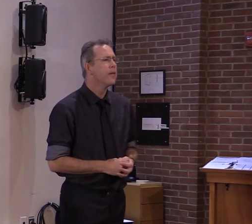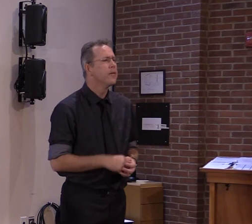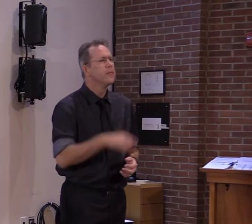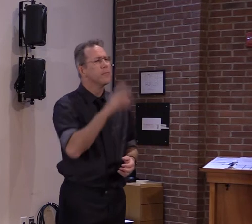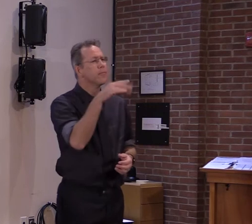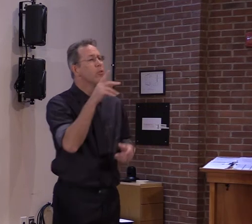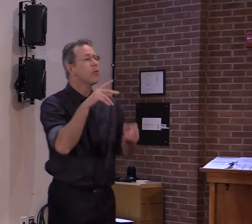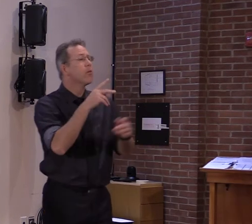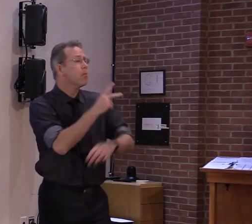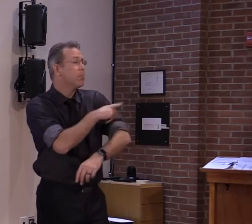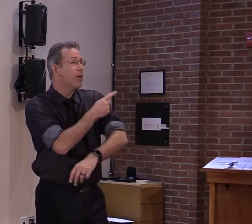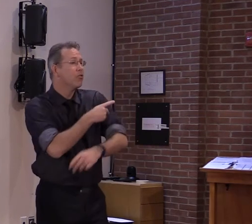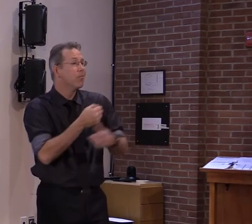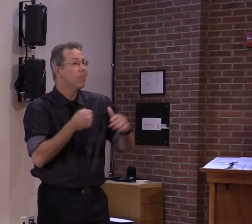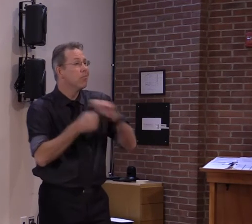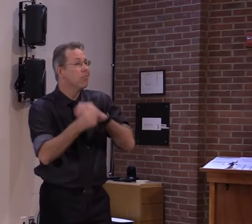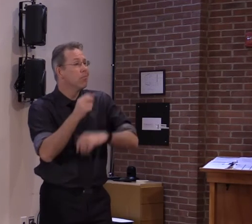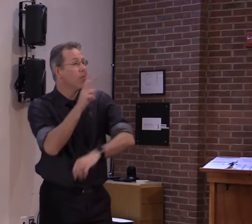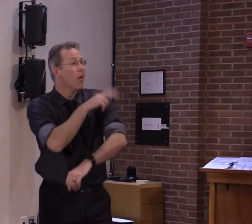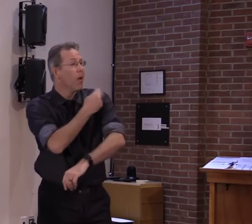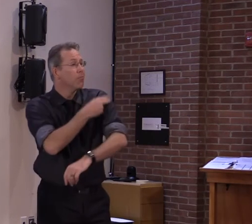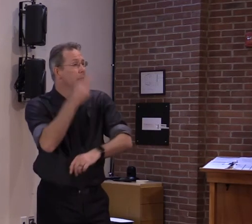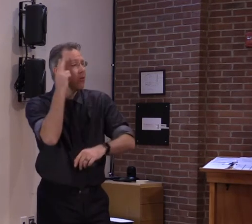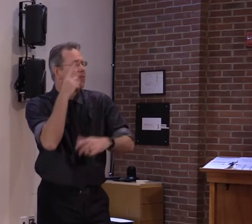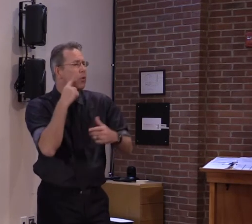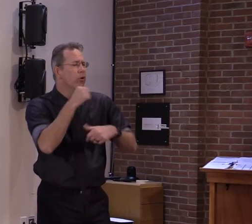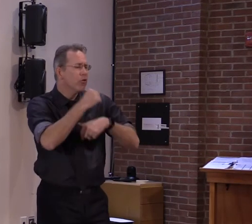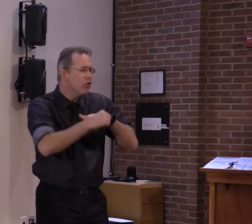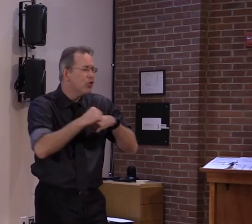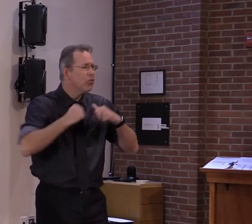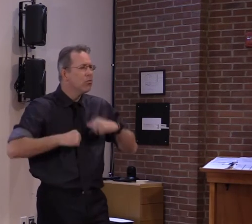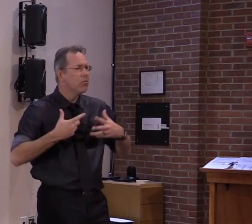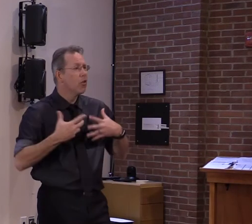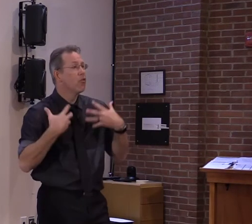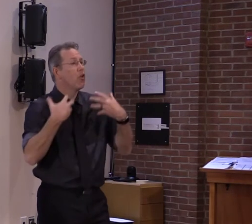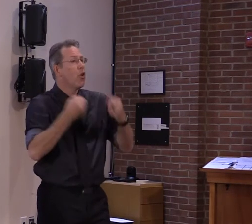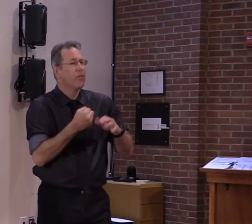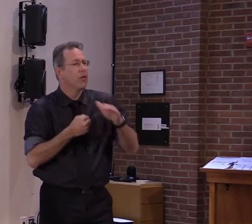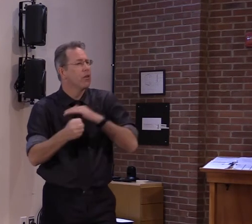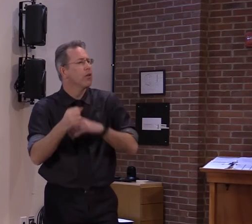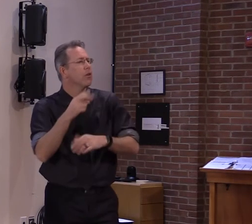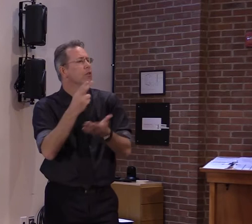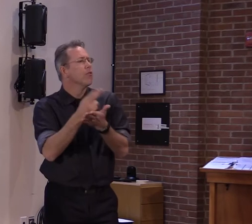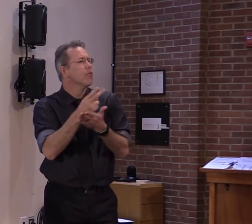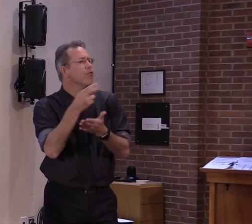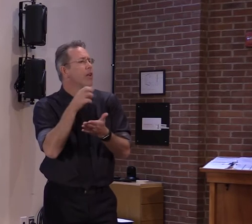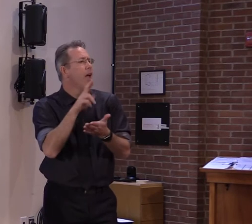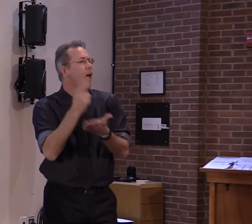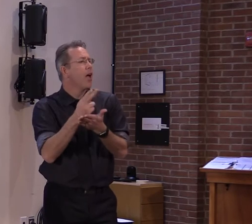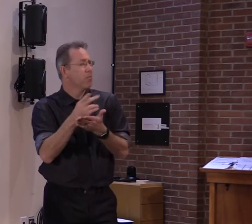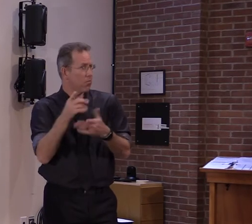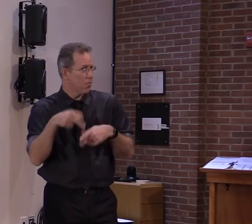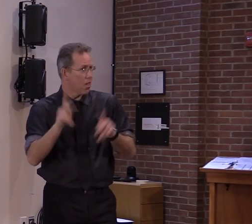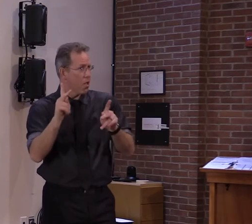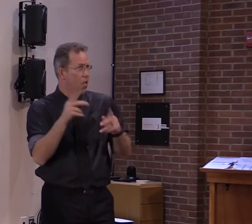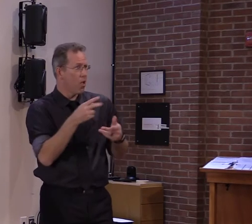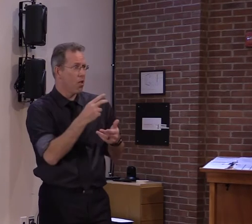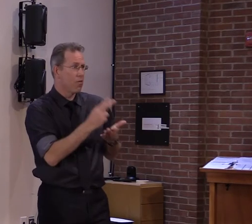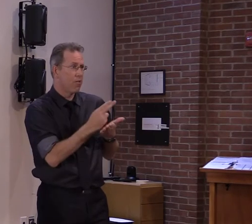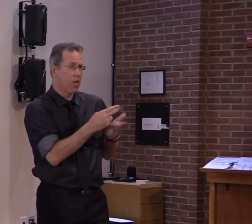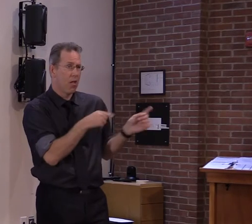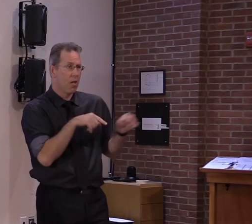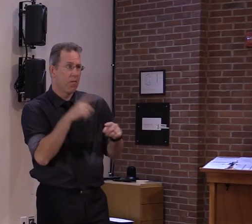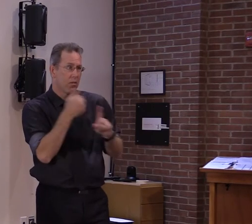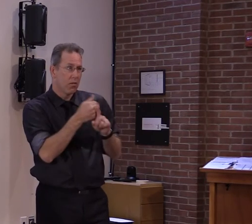patients? There are state protocols for such patients in terms of coming back to a long-term care facility. There